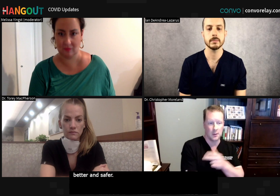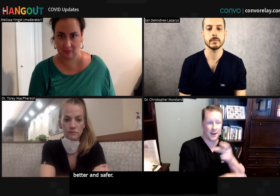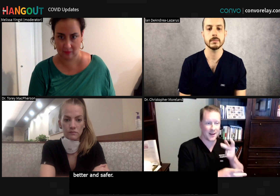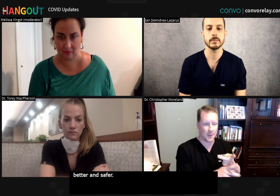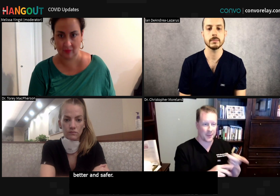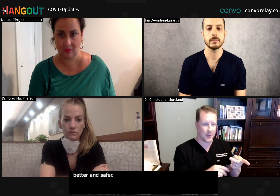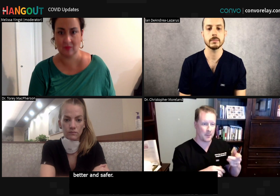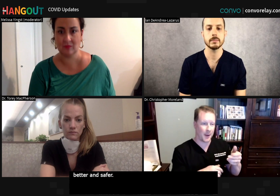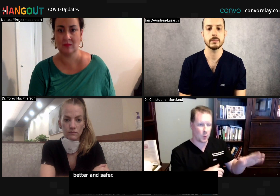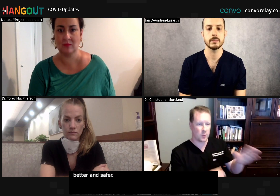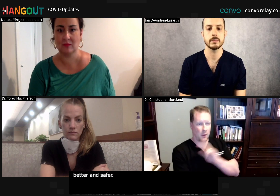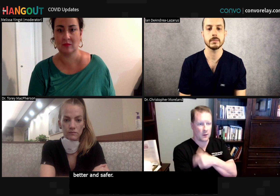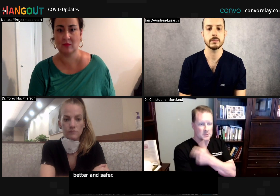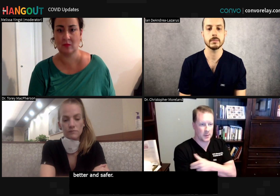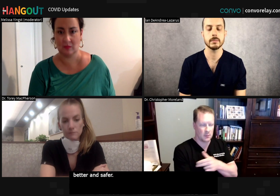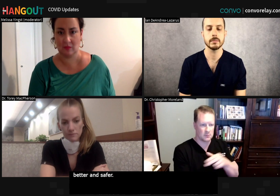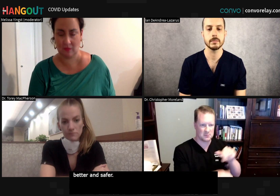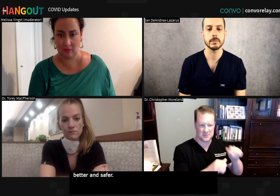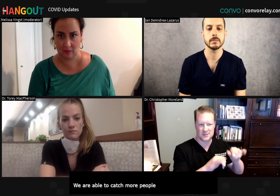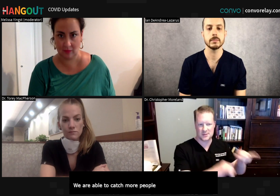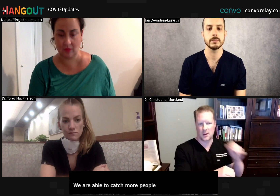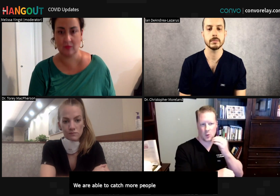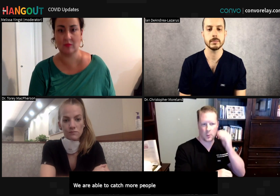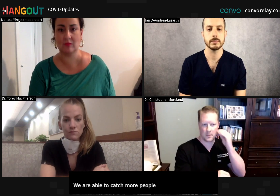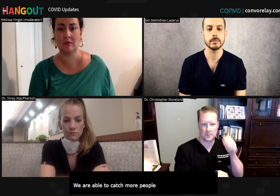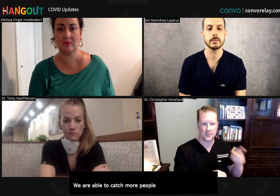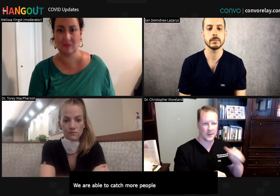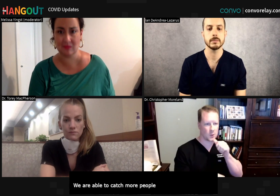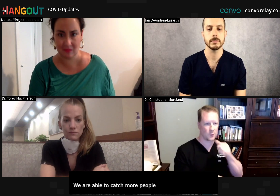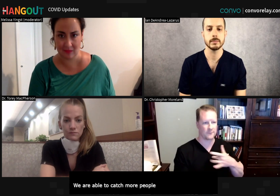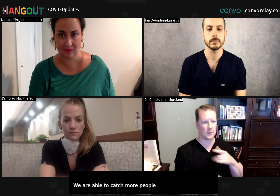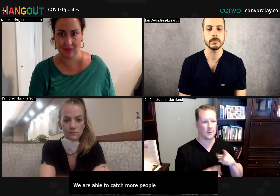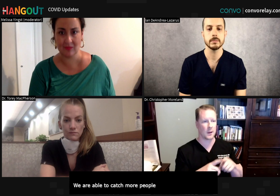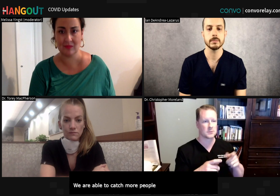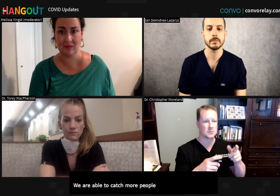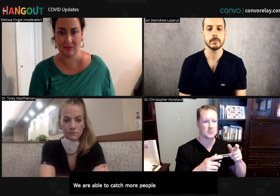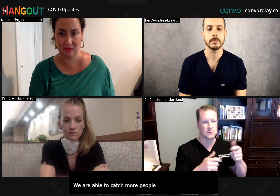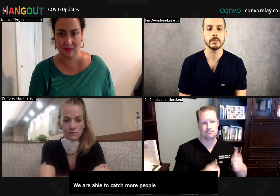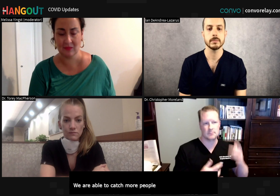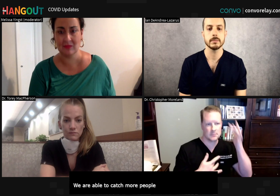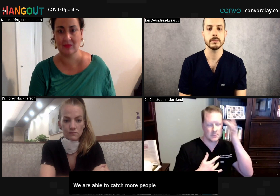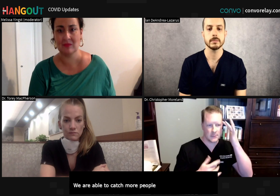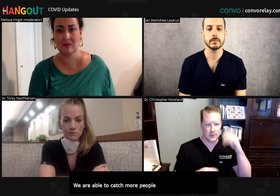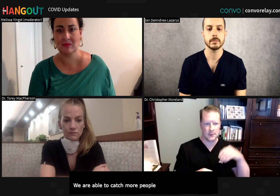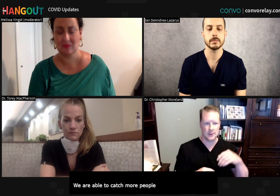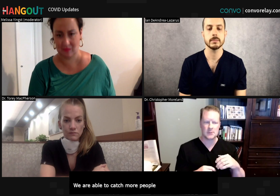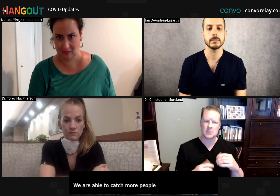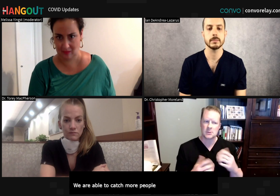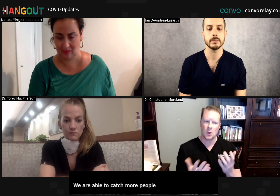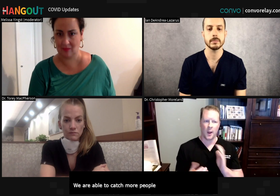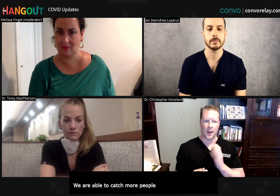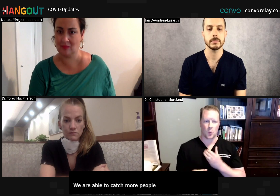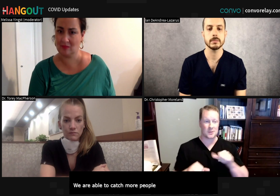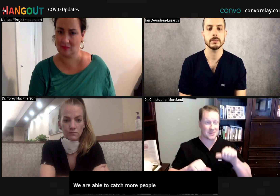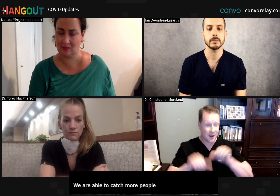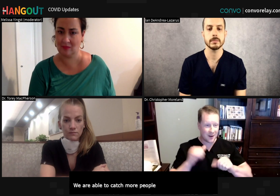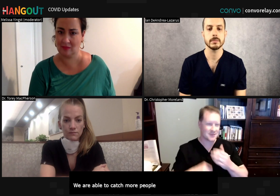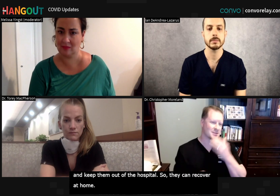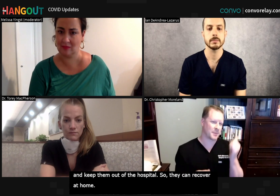people outside of the hospital and keep them out of the hospital so they can recover at home, so they don't become severely ill and